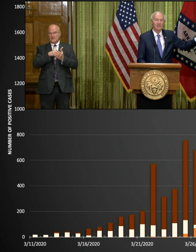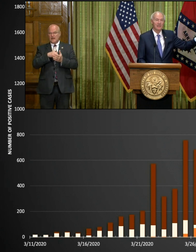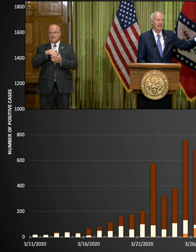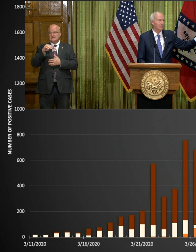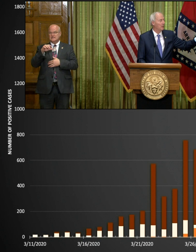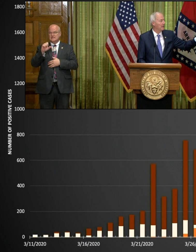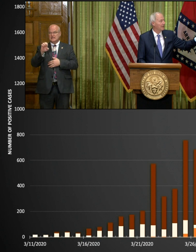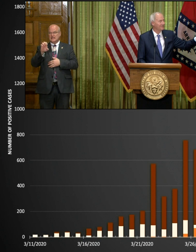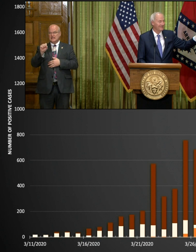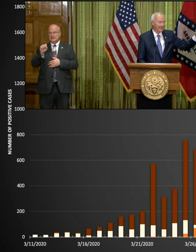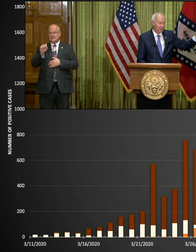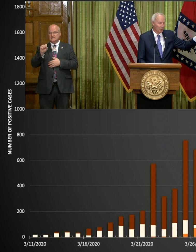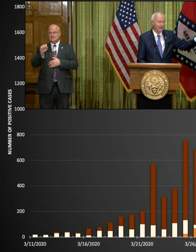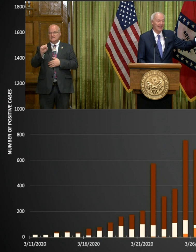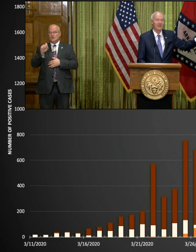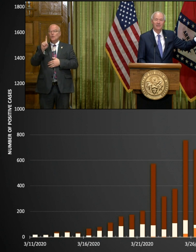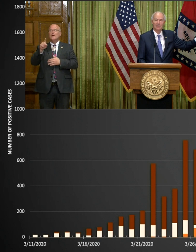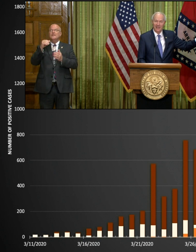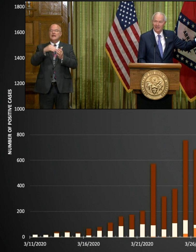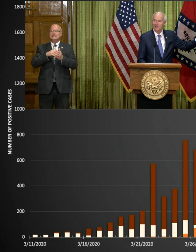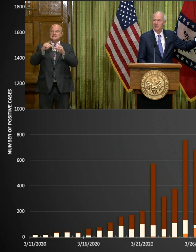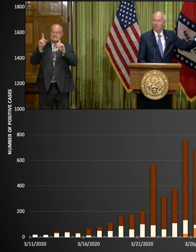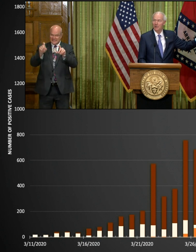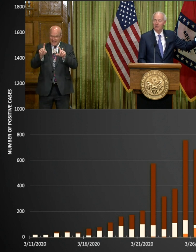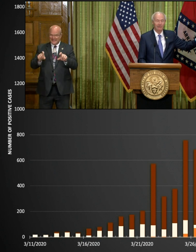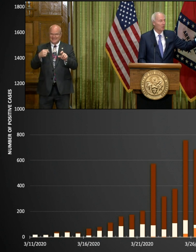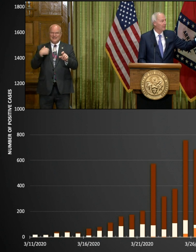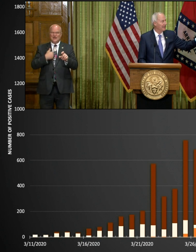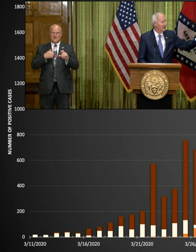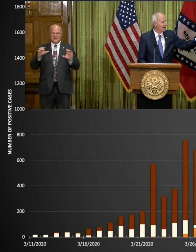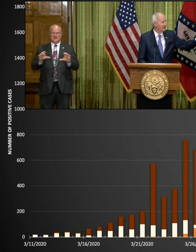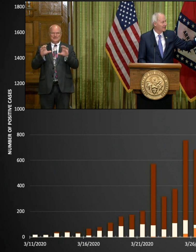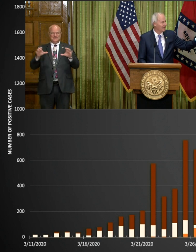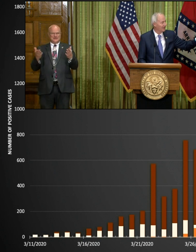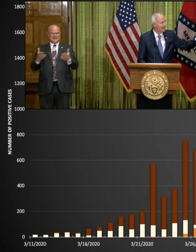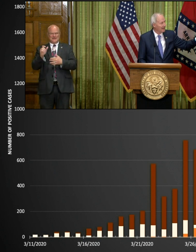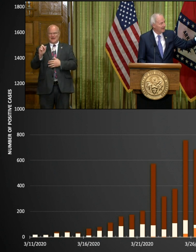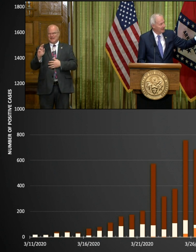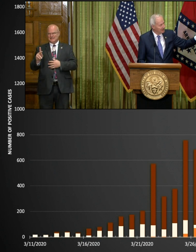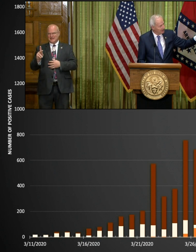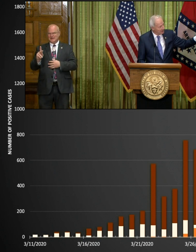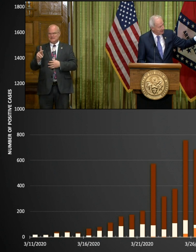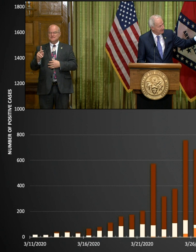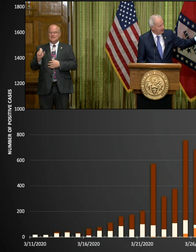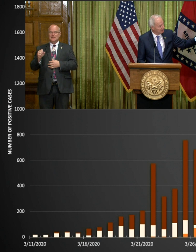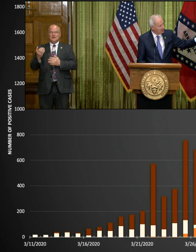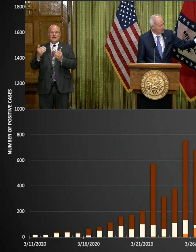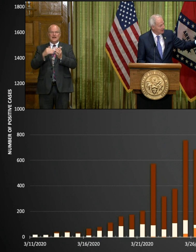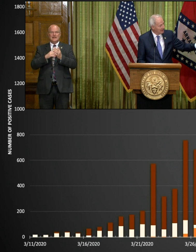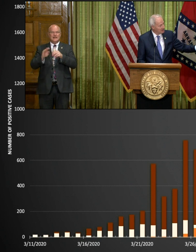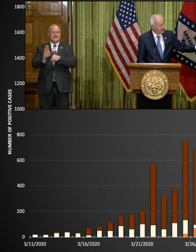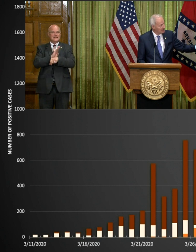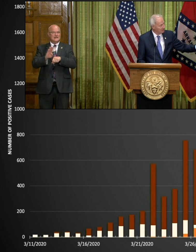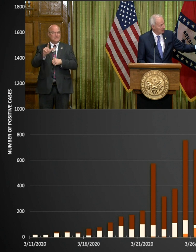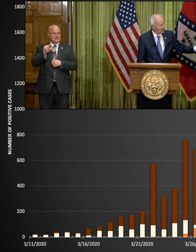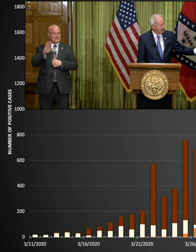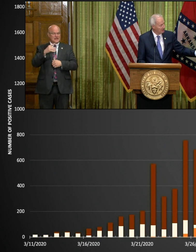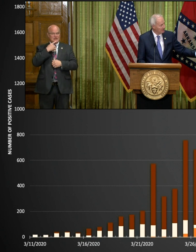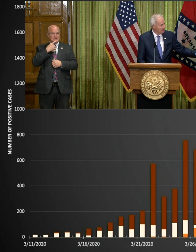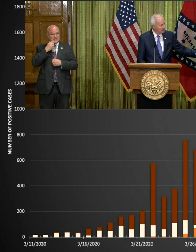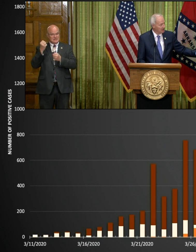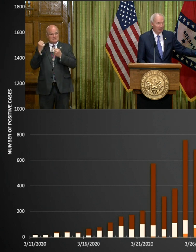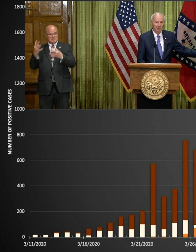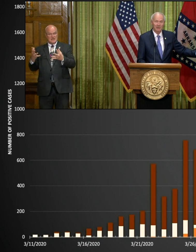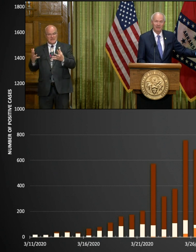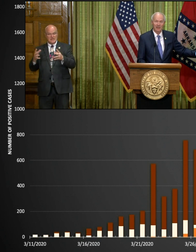1,000 cases 1,000 tests that we are performing in Arkansas. You know, again, the commercial labs has the bulk